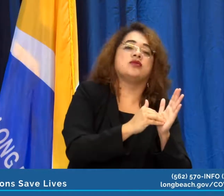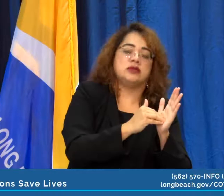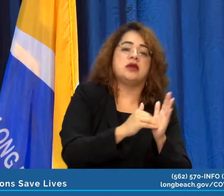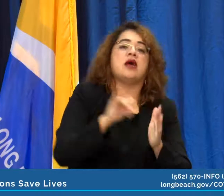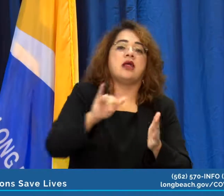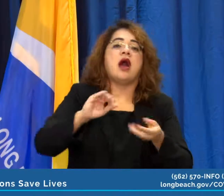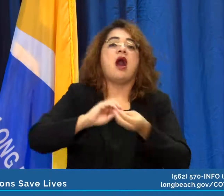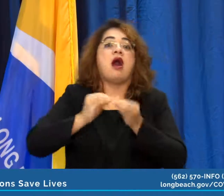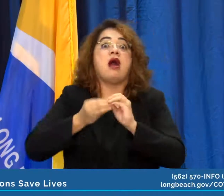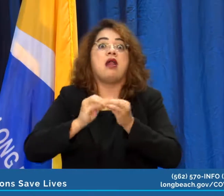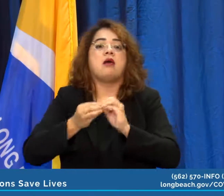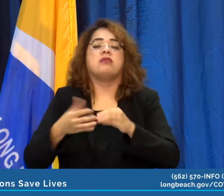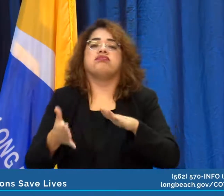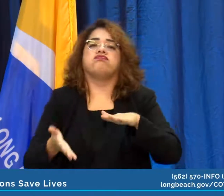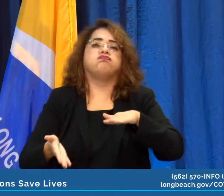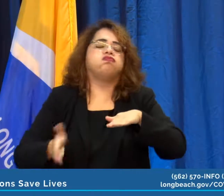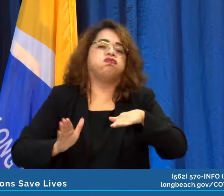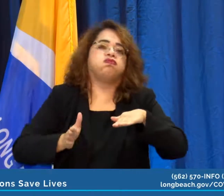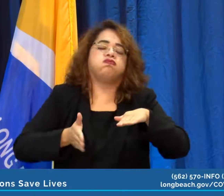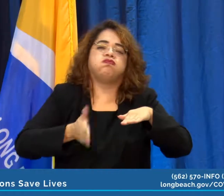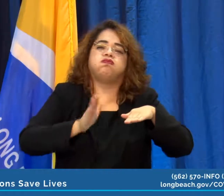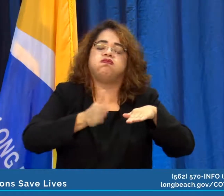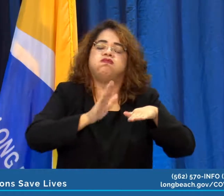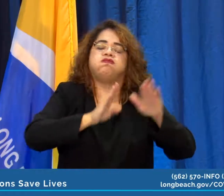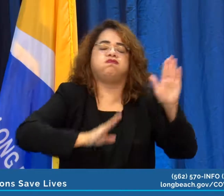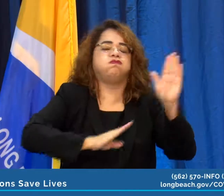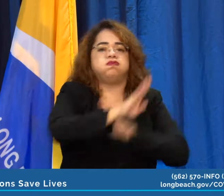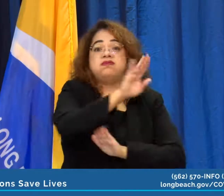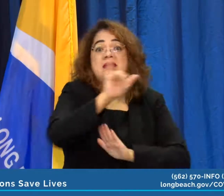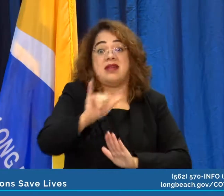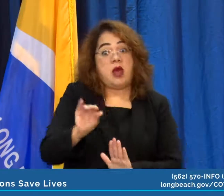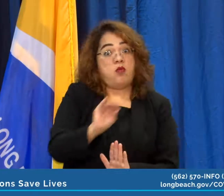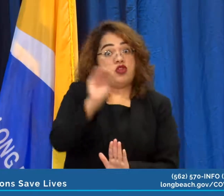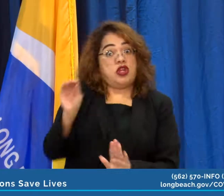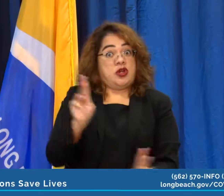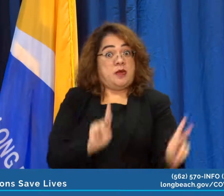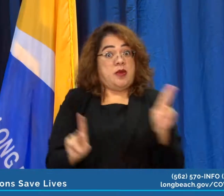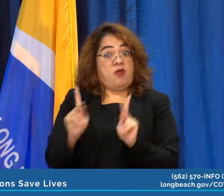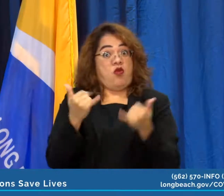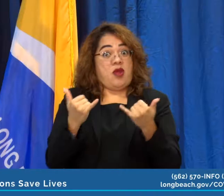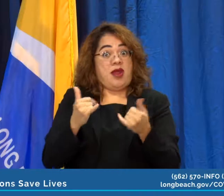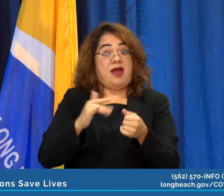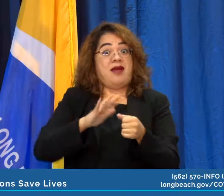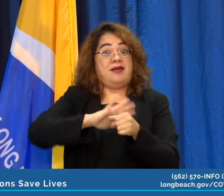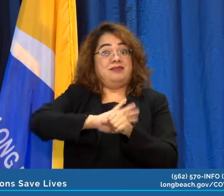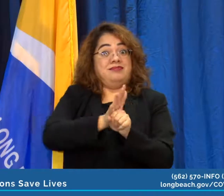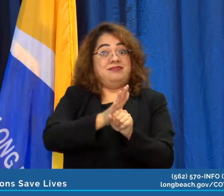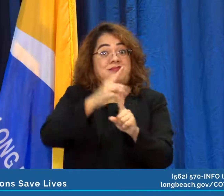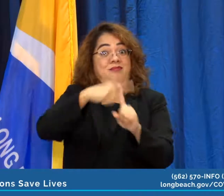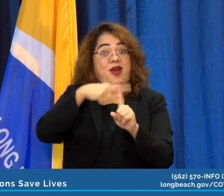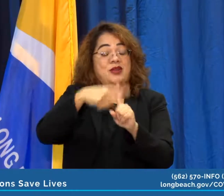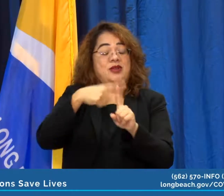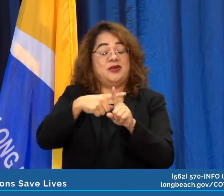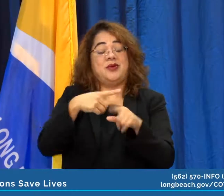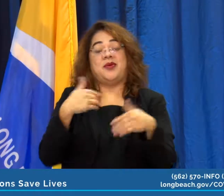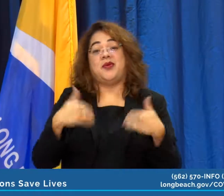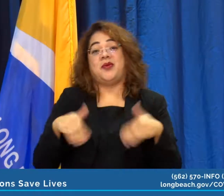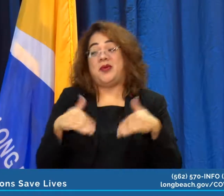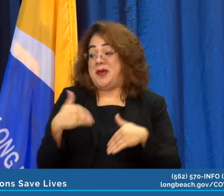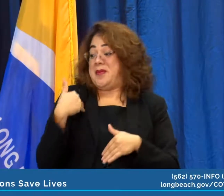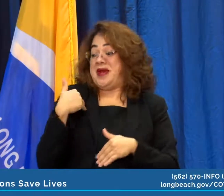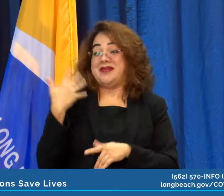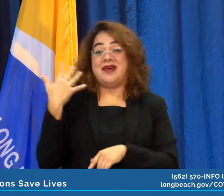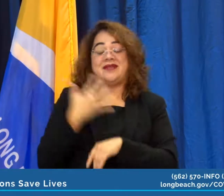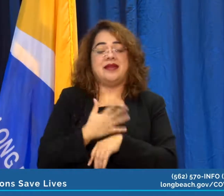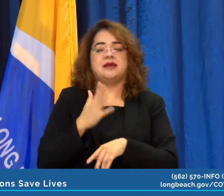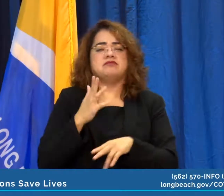rapidly, and the percentage of people within the city of Long Beach who are testing positive in the last 5 days